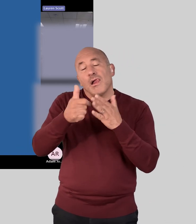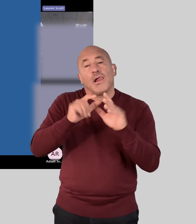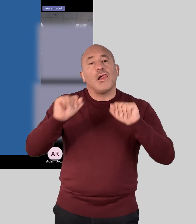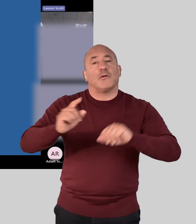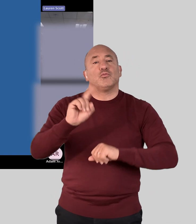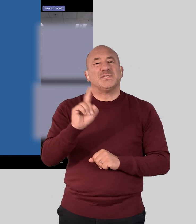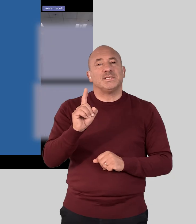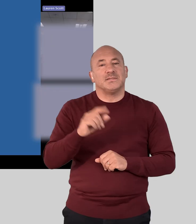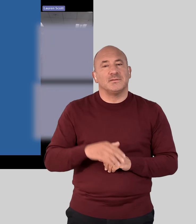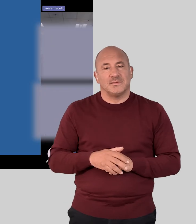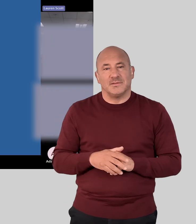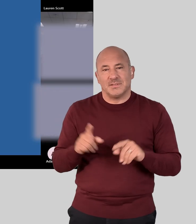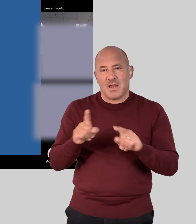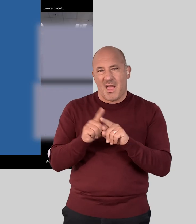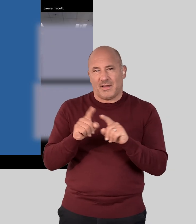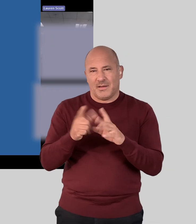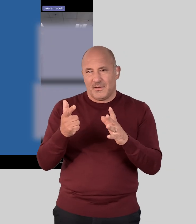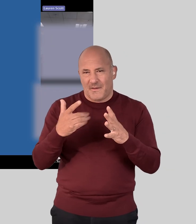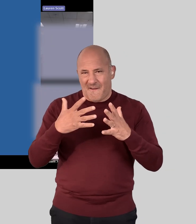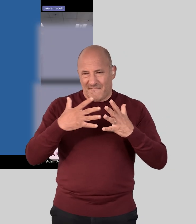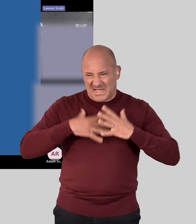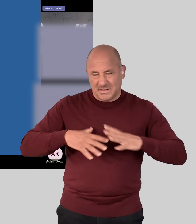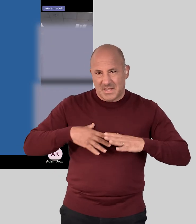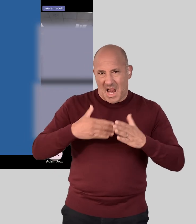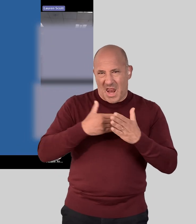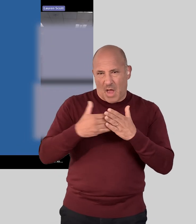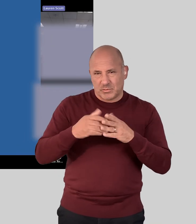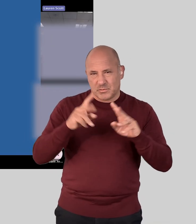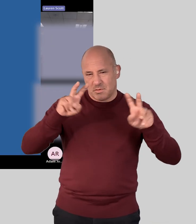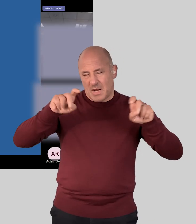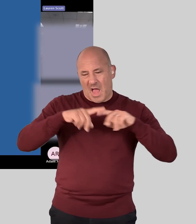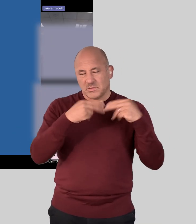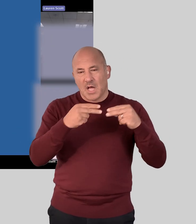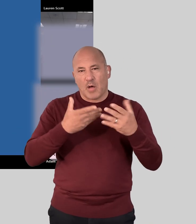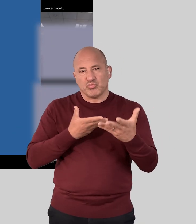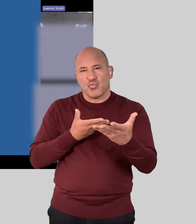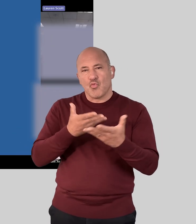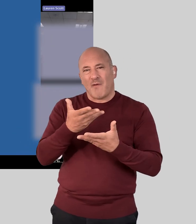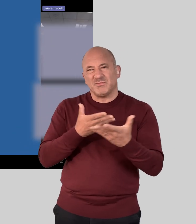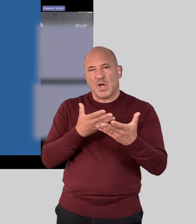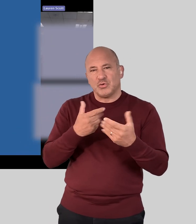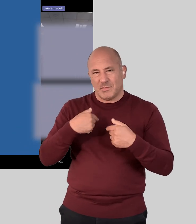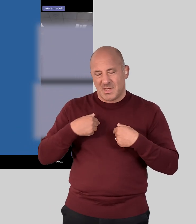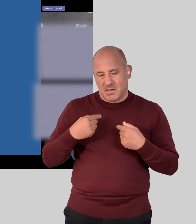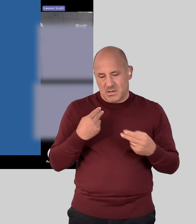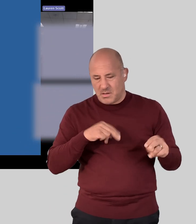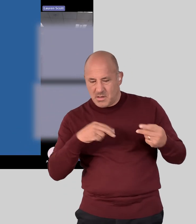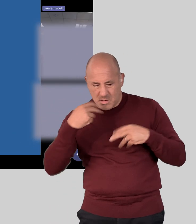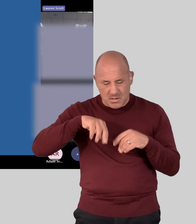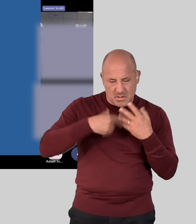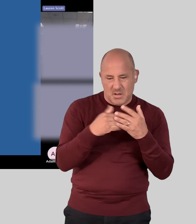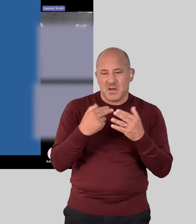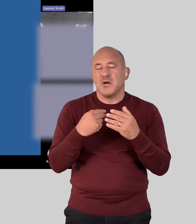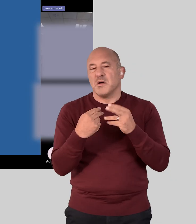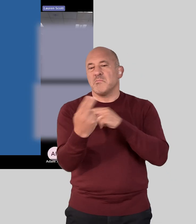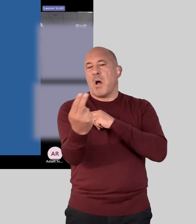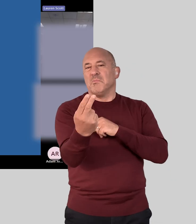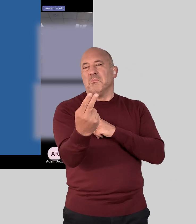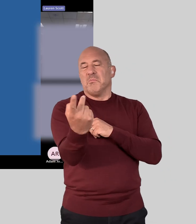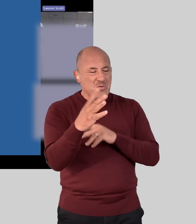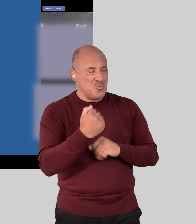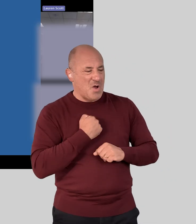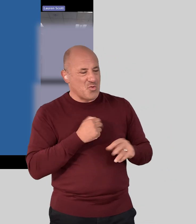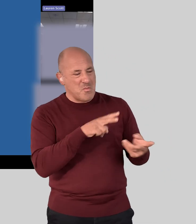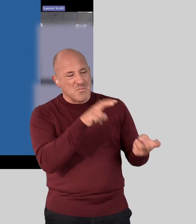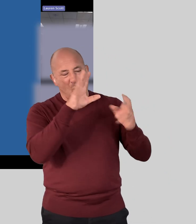direct relation to anyone else's, whereas typically in a battle it is, and it's what makes the battle, the